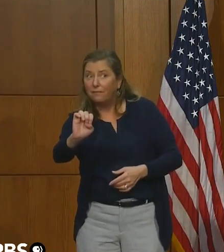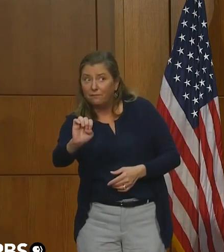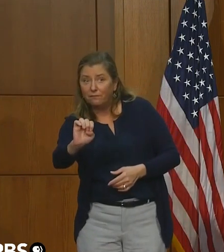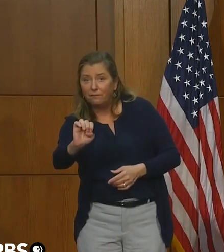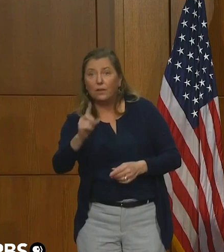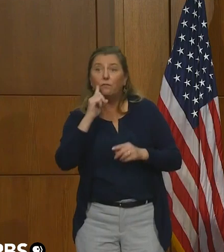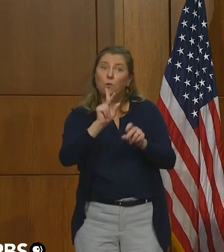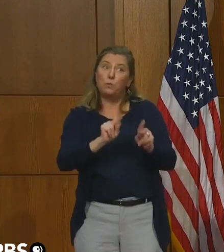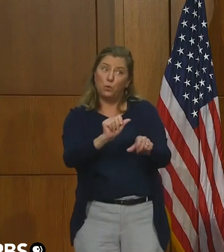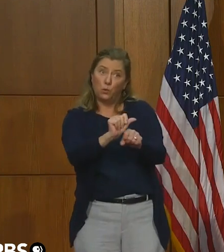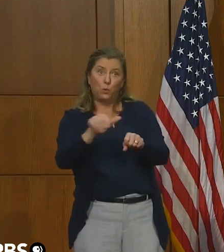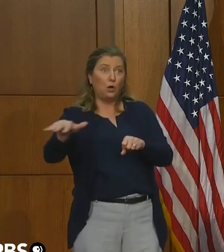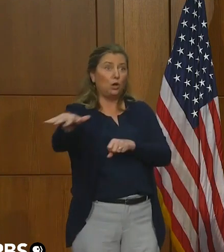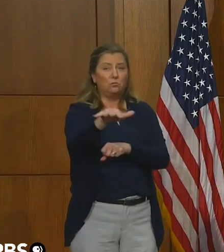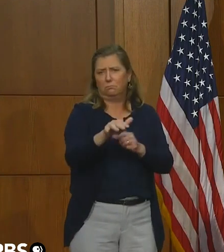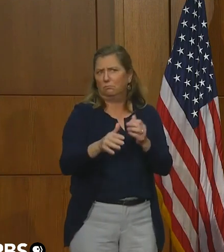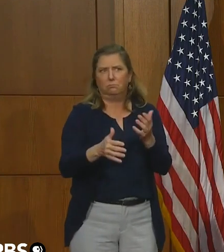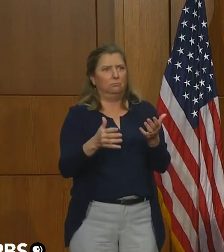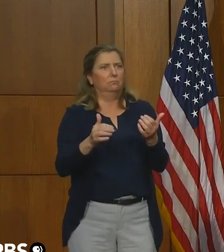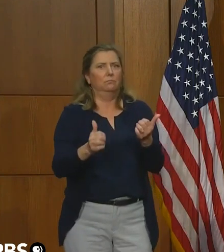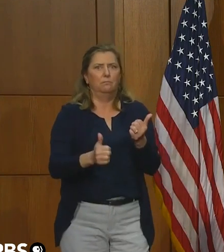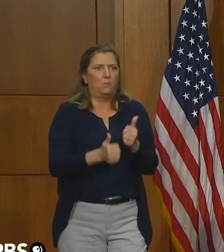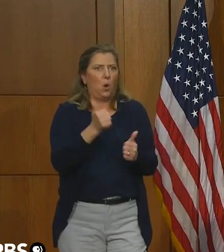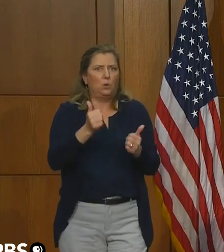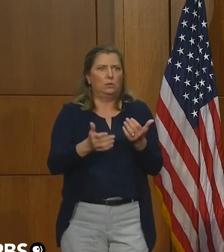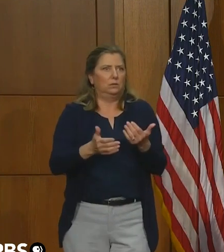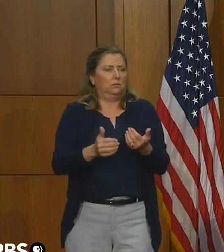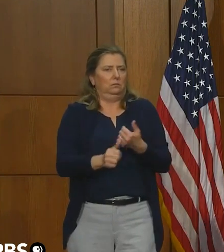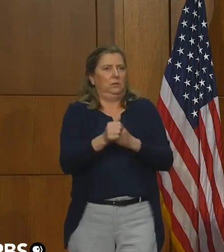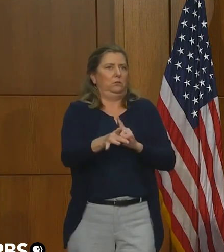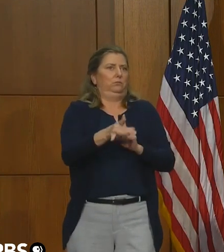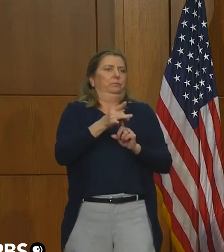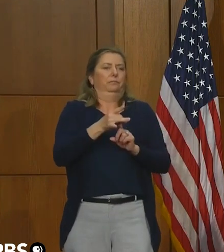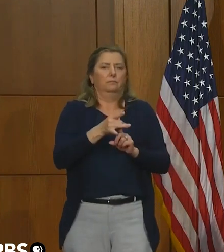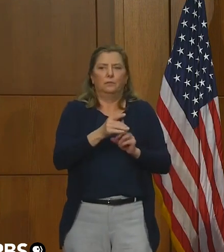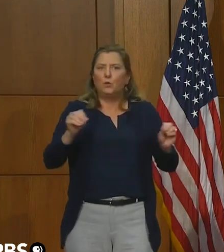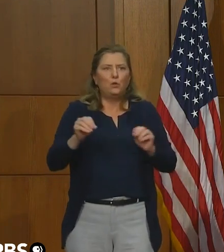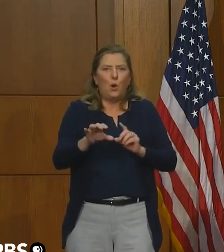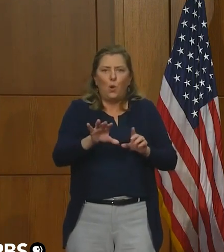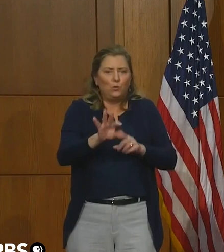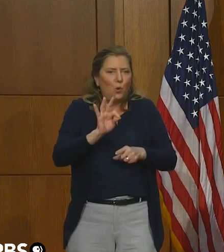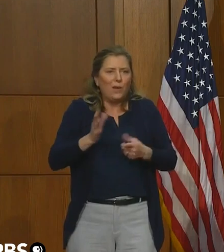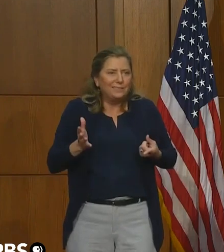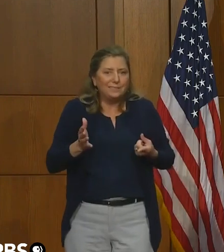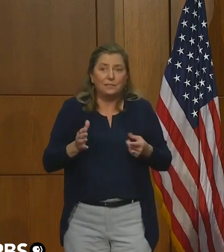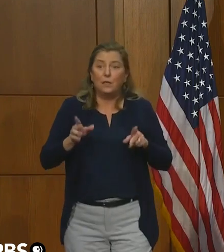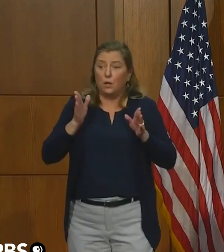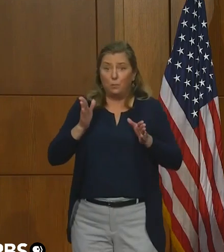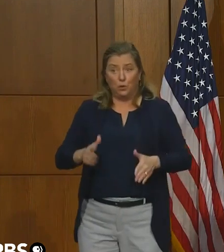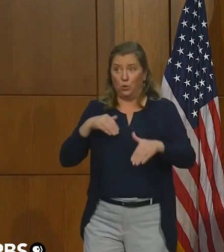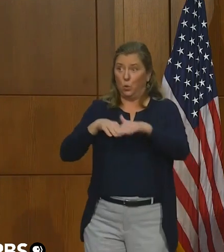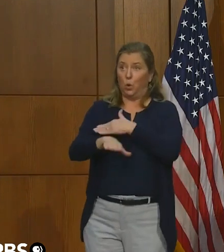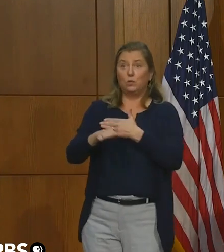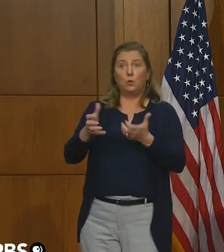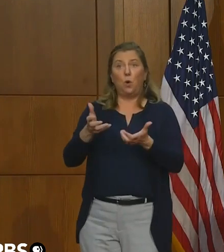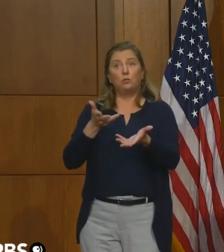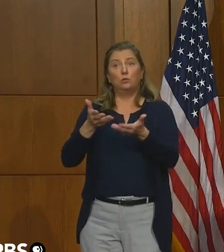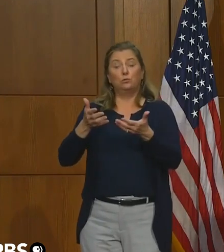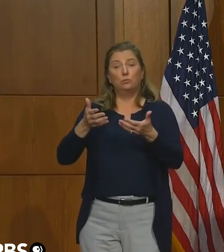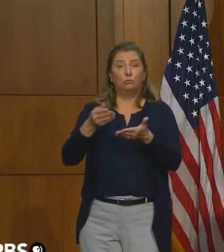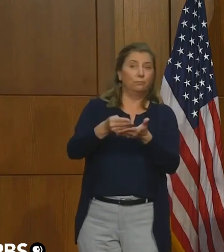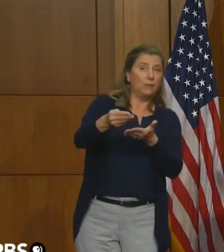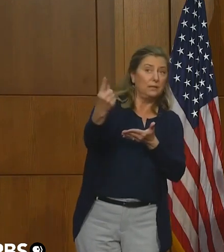workers, who are the most vulnerable out there, I mean, they don't have the choice. A patron that comes into a place of business, they